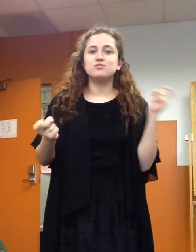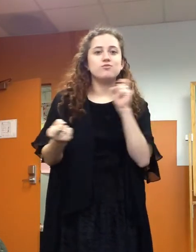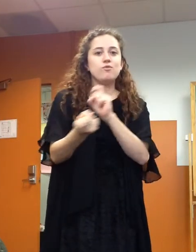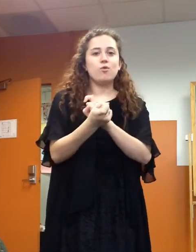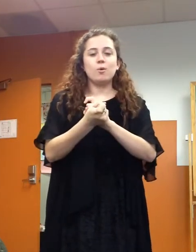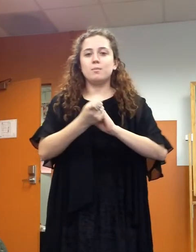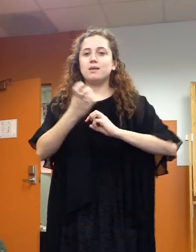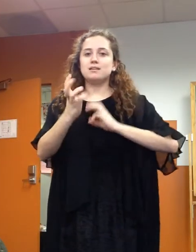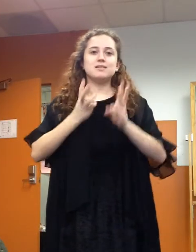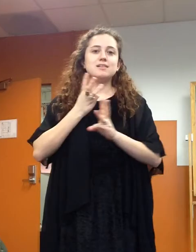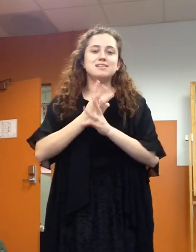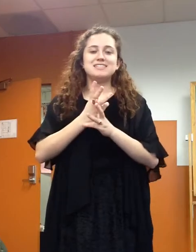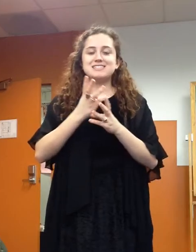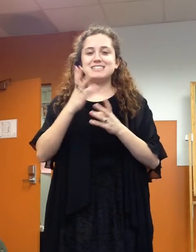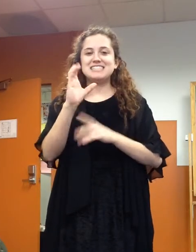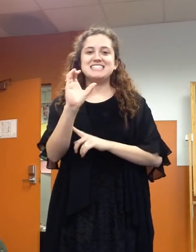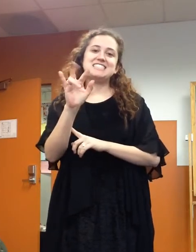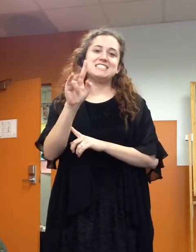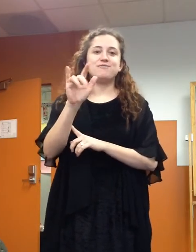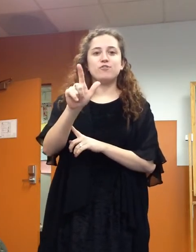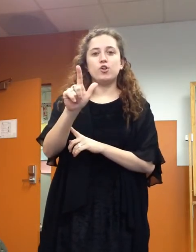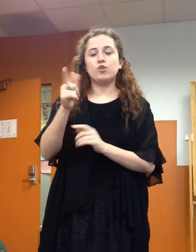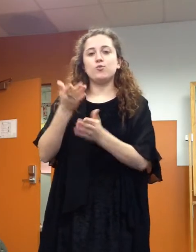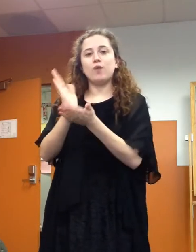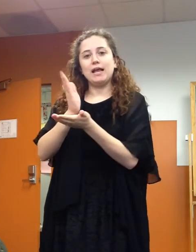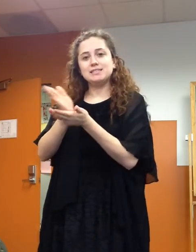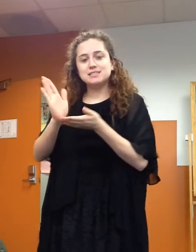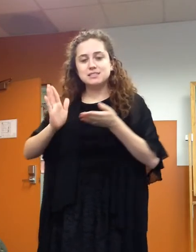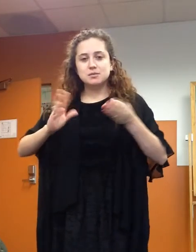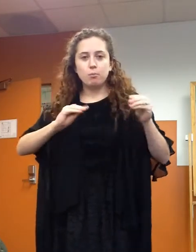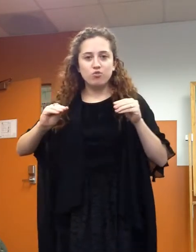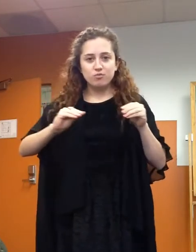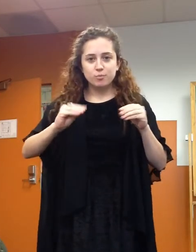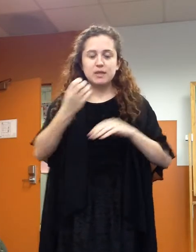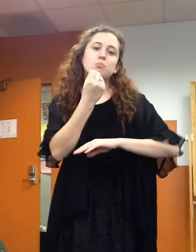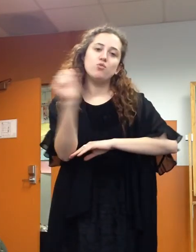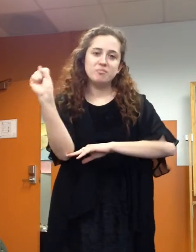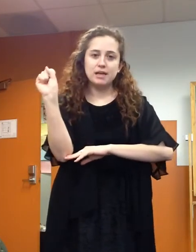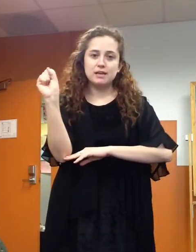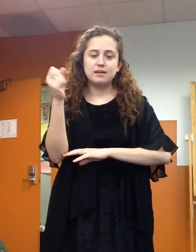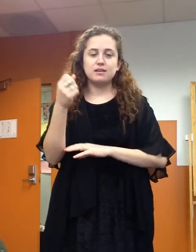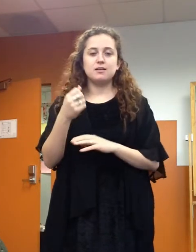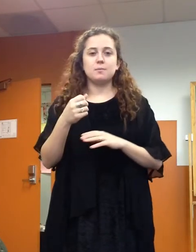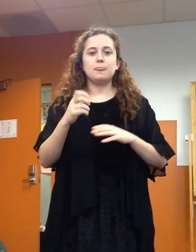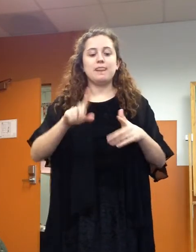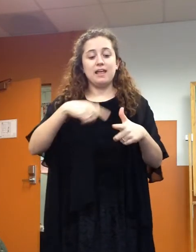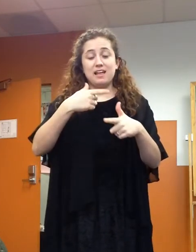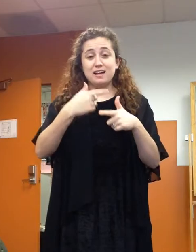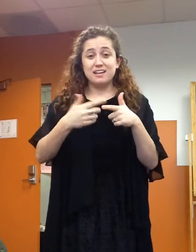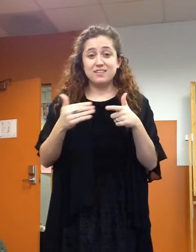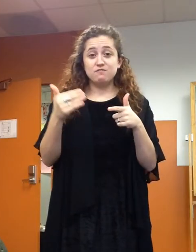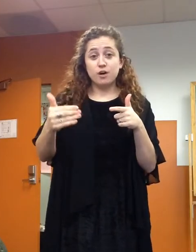accompanied and even more followed by a feminist movement, along with a very strong